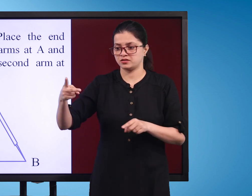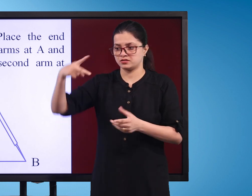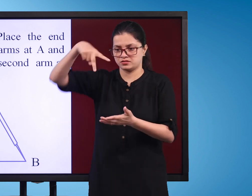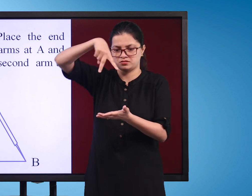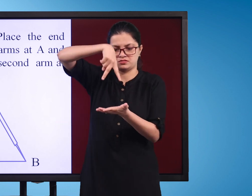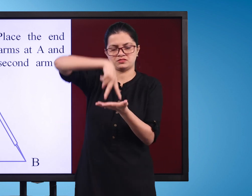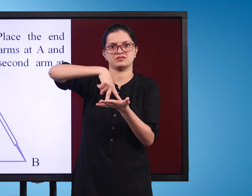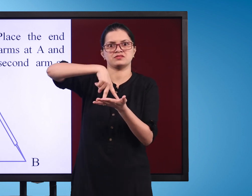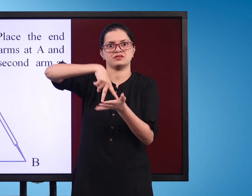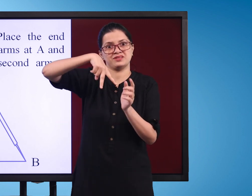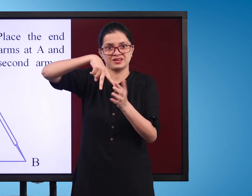B.